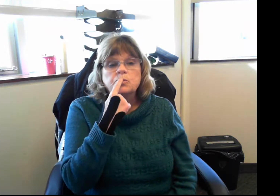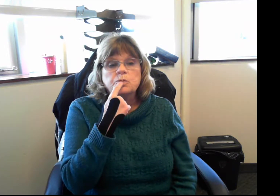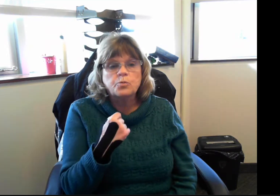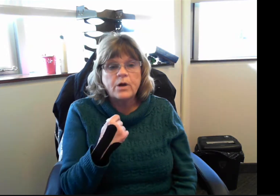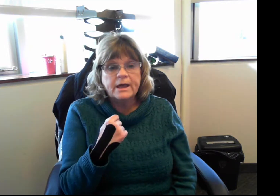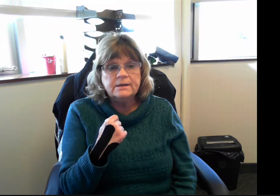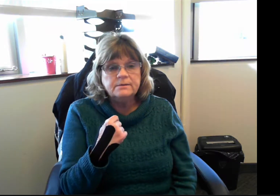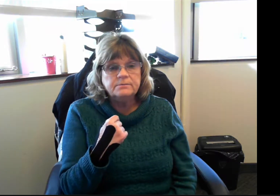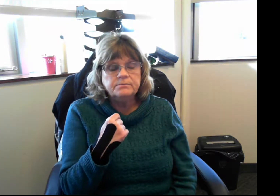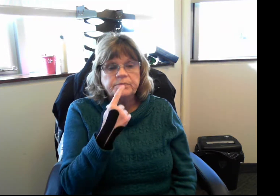red,